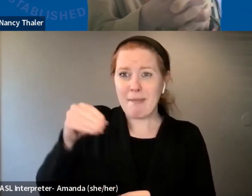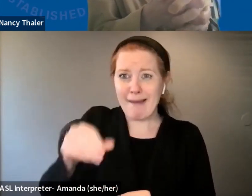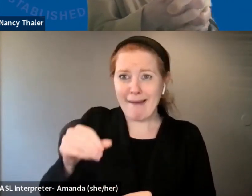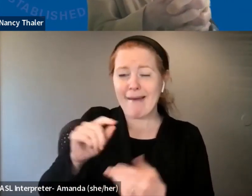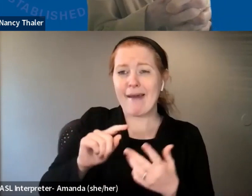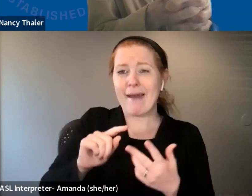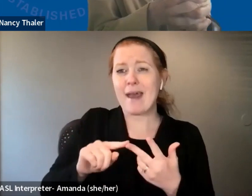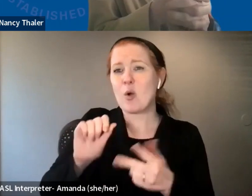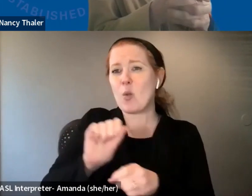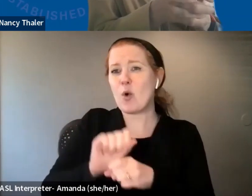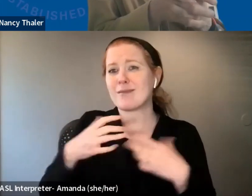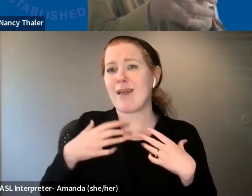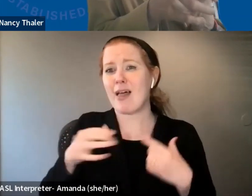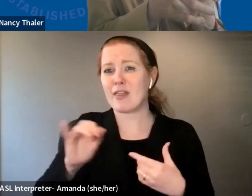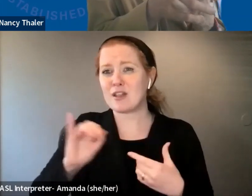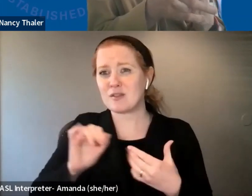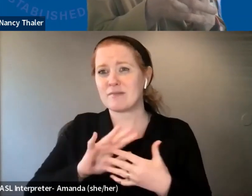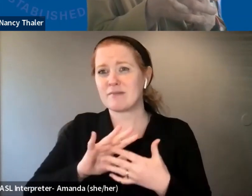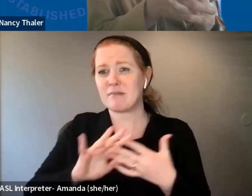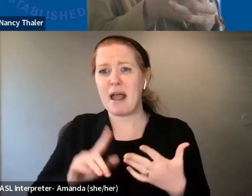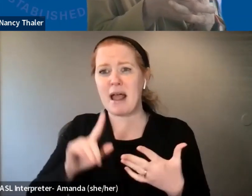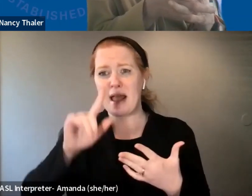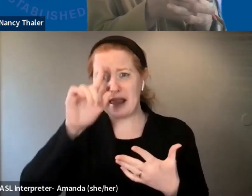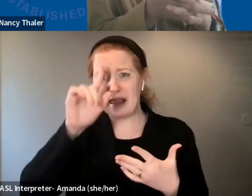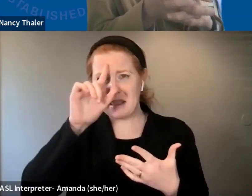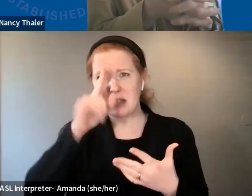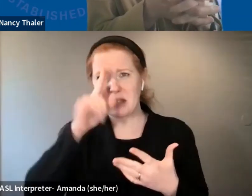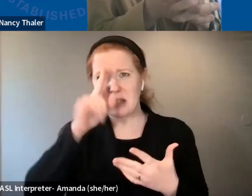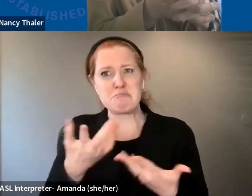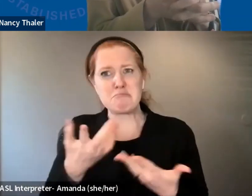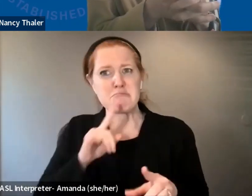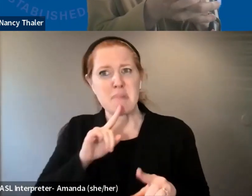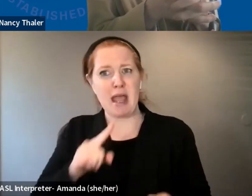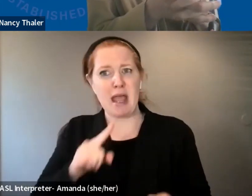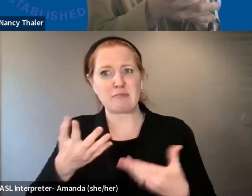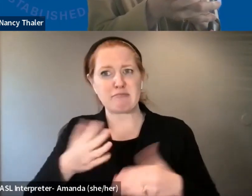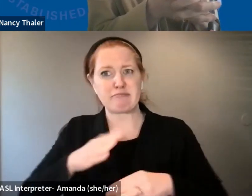workers' health insurance, but I think you have answered that, Kate.